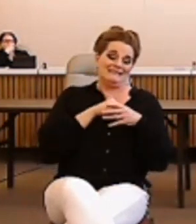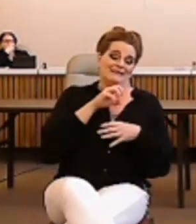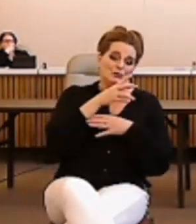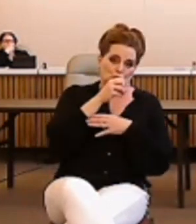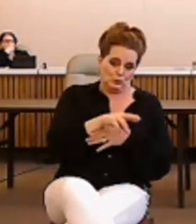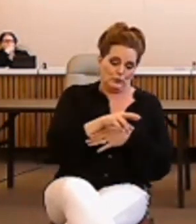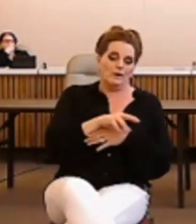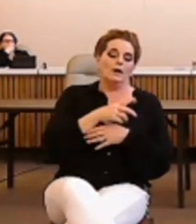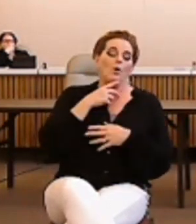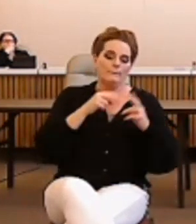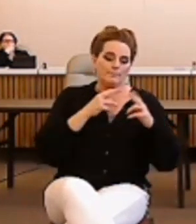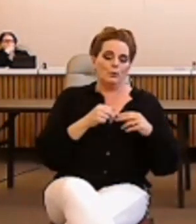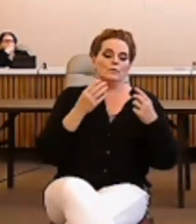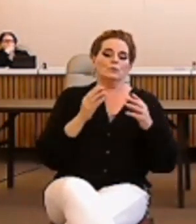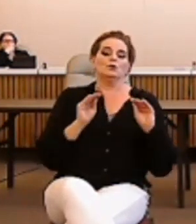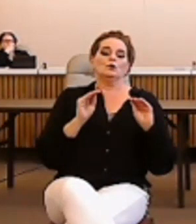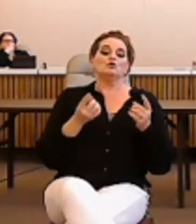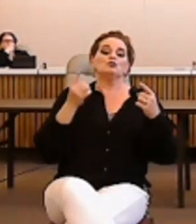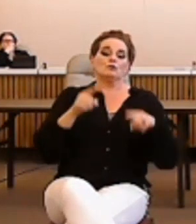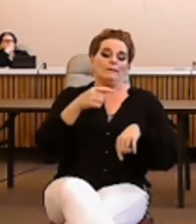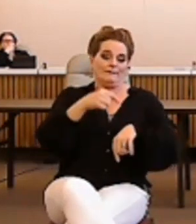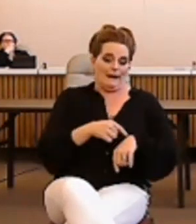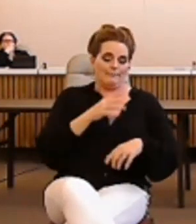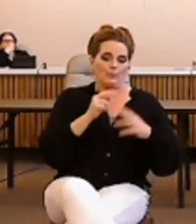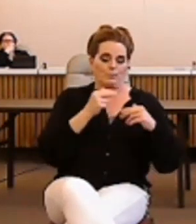they're building for the complex itself. But I suspect the